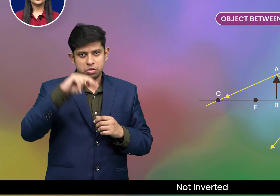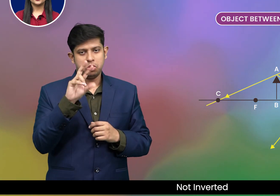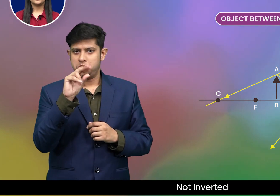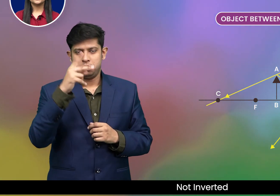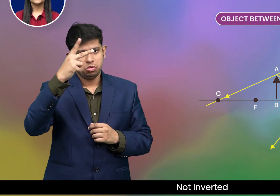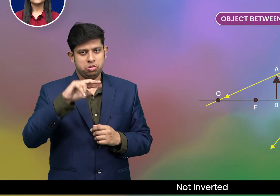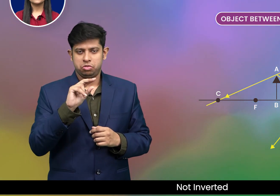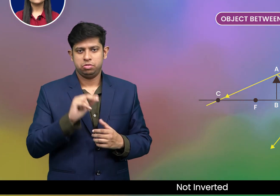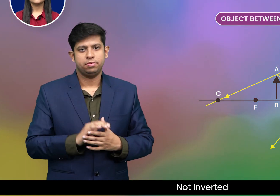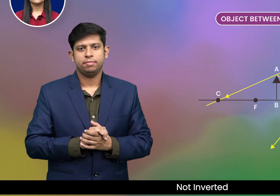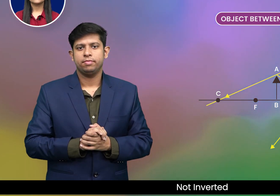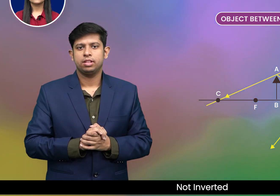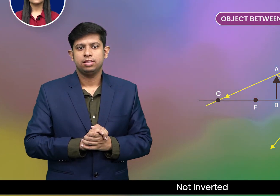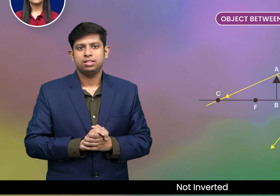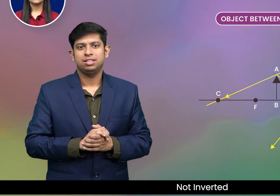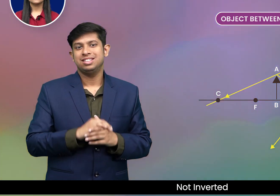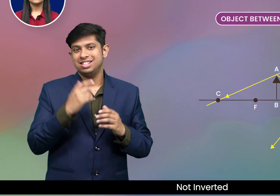not inverted.